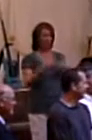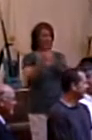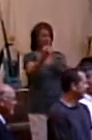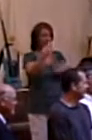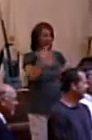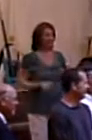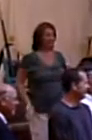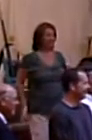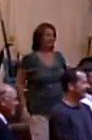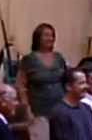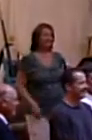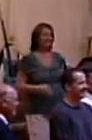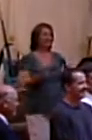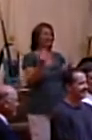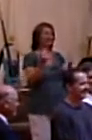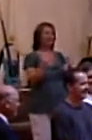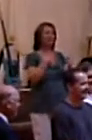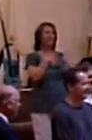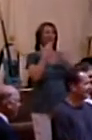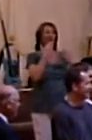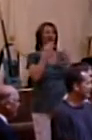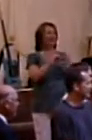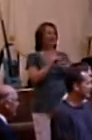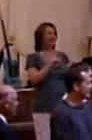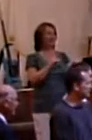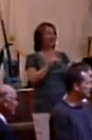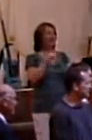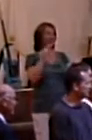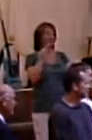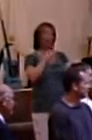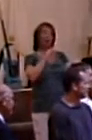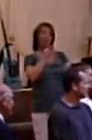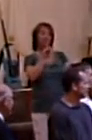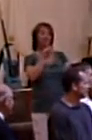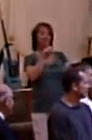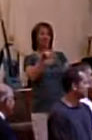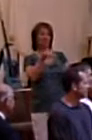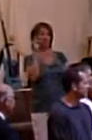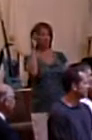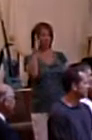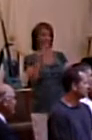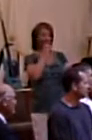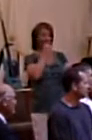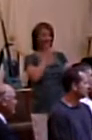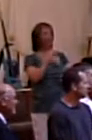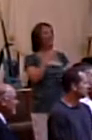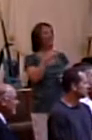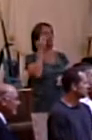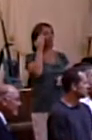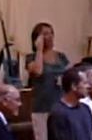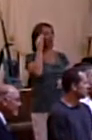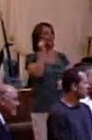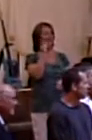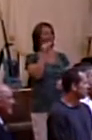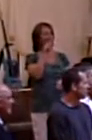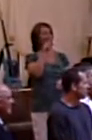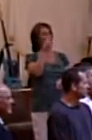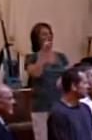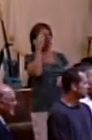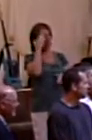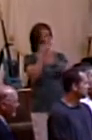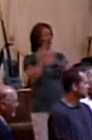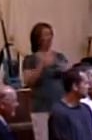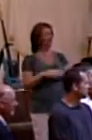that. So we're thankful. Missy was a preacher's kid. She knows, well, you know, exactly what it's like. And if you know Steve, then you know why, right? So